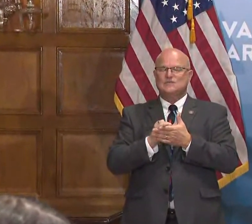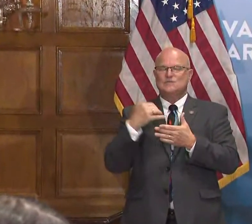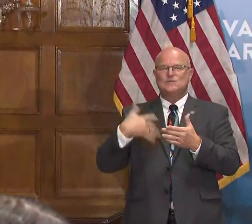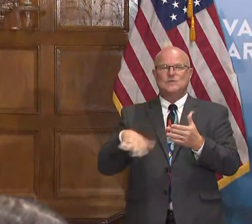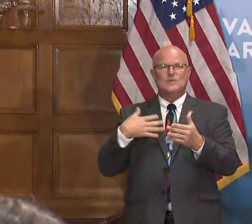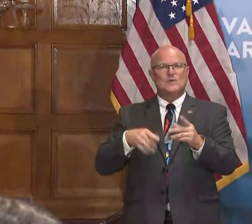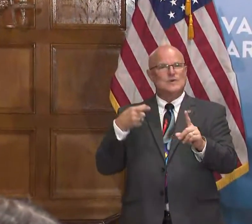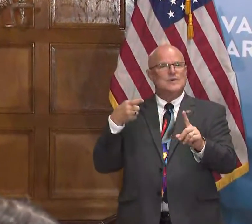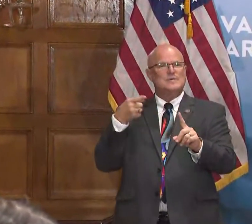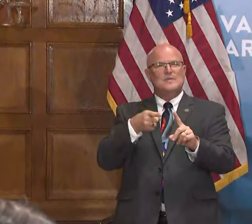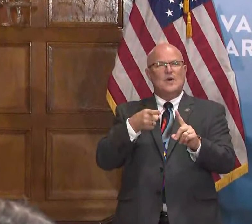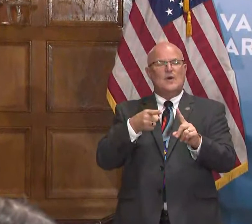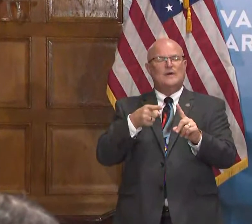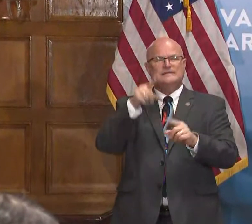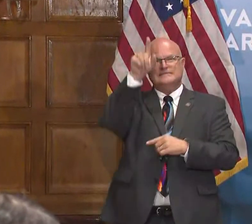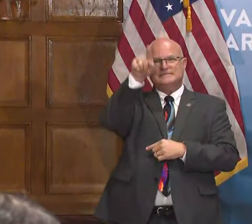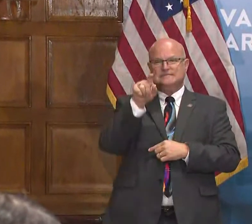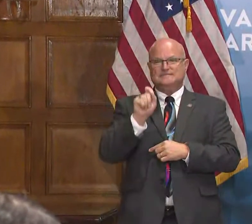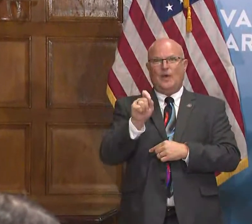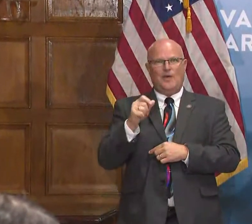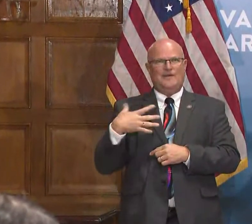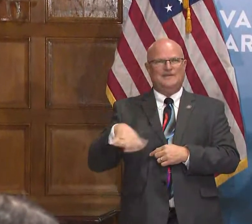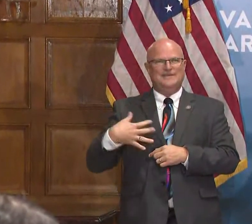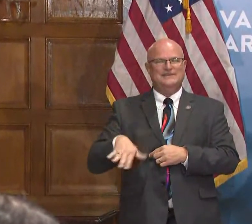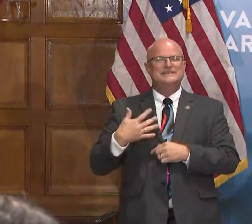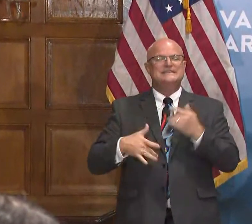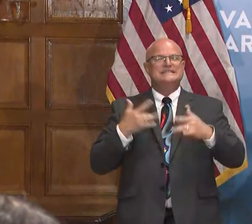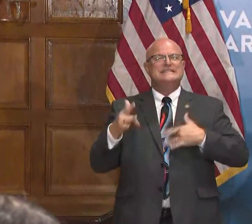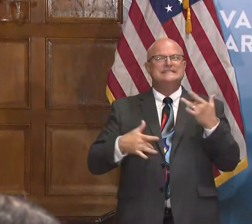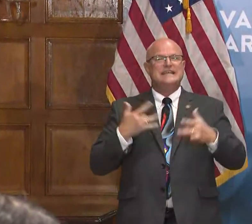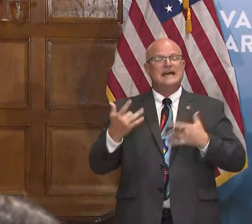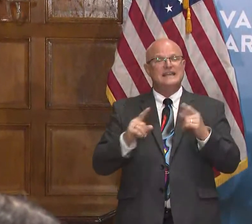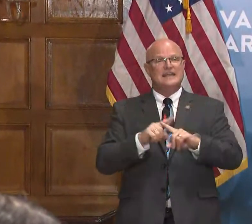of exclamation, but also